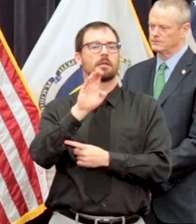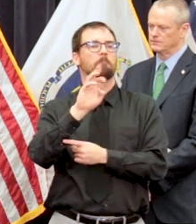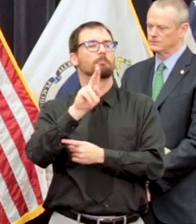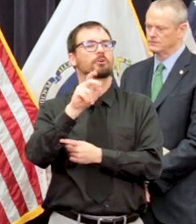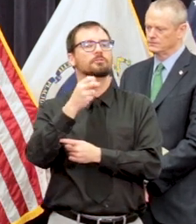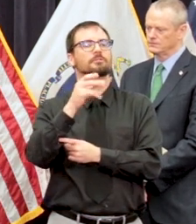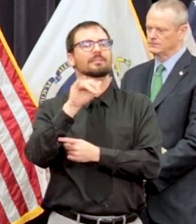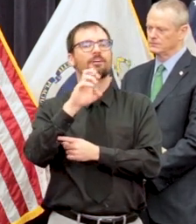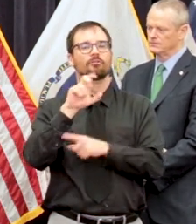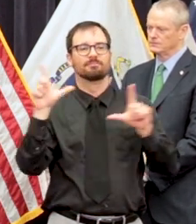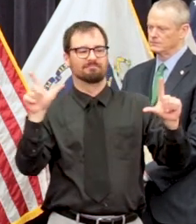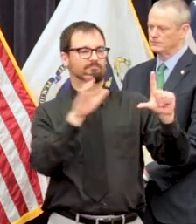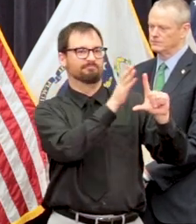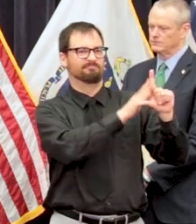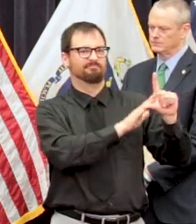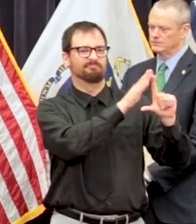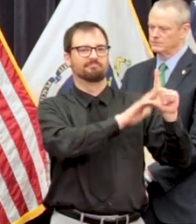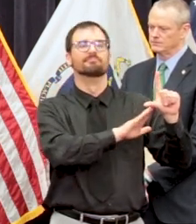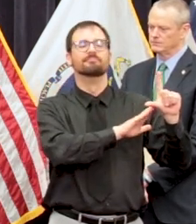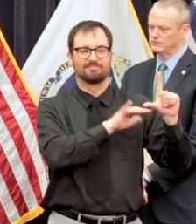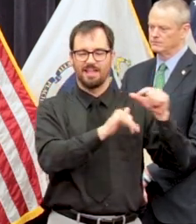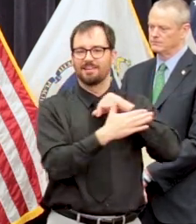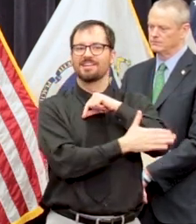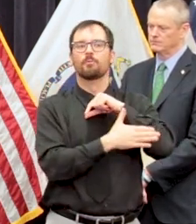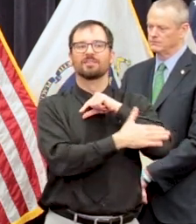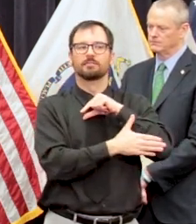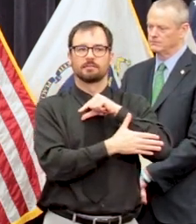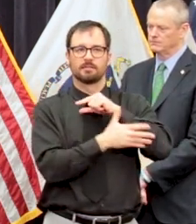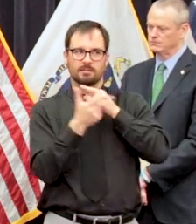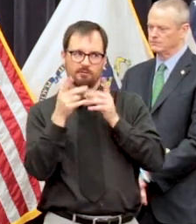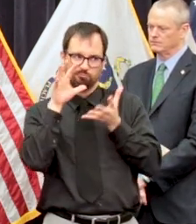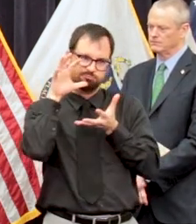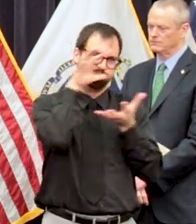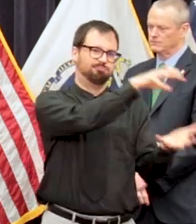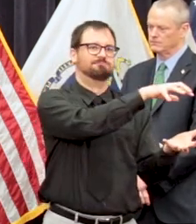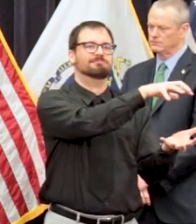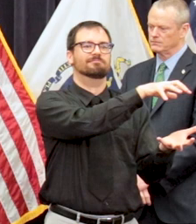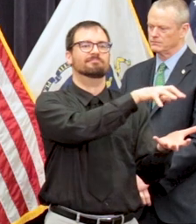fulfill orders today and throughout the weekend.